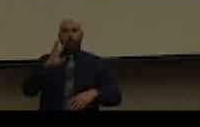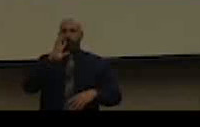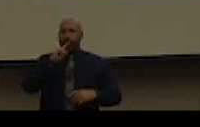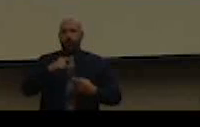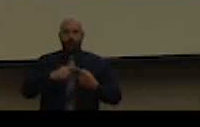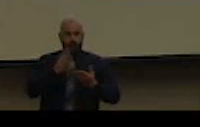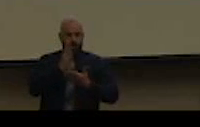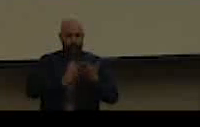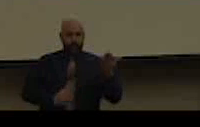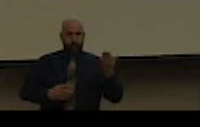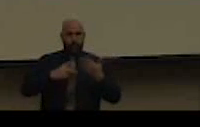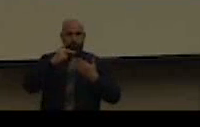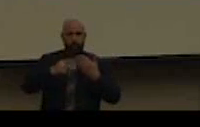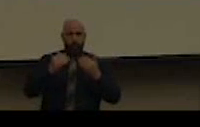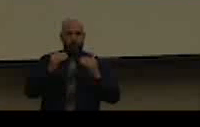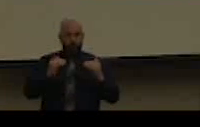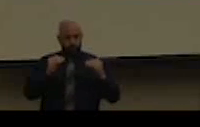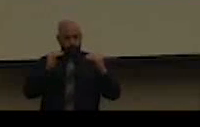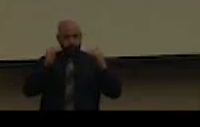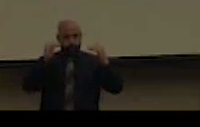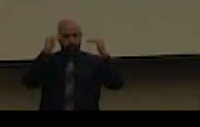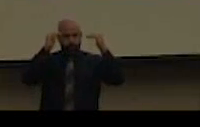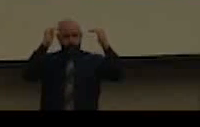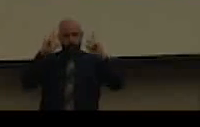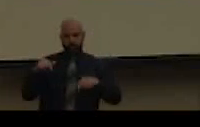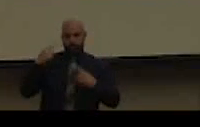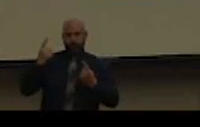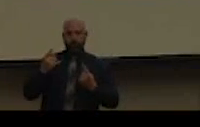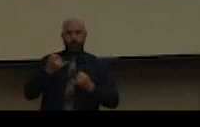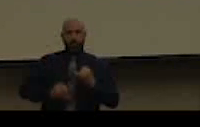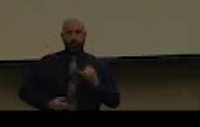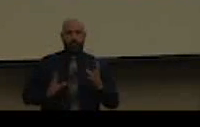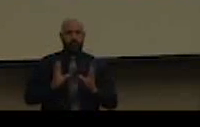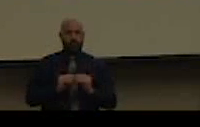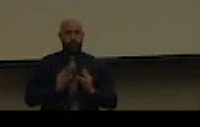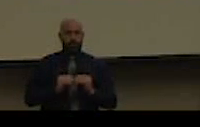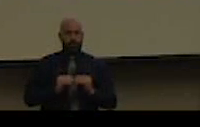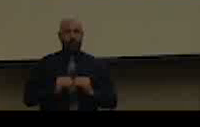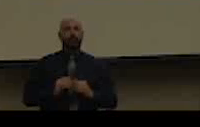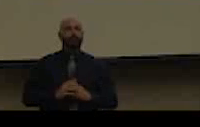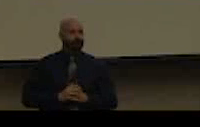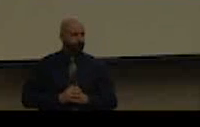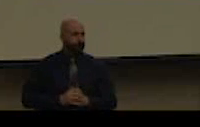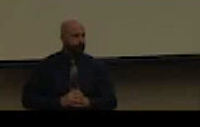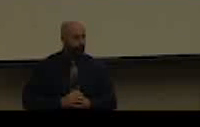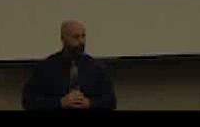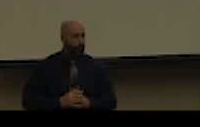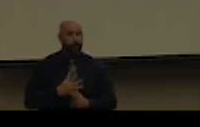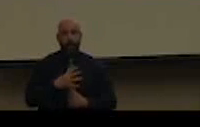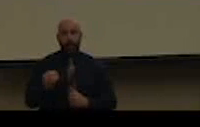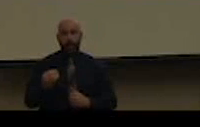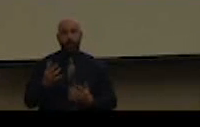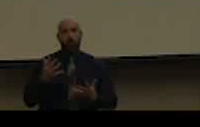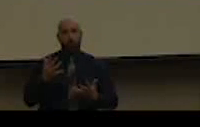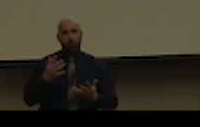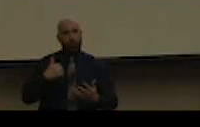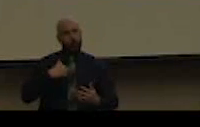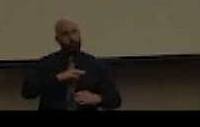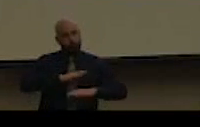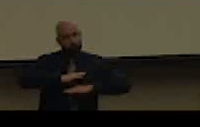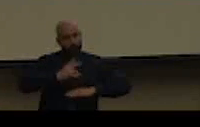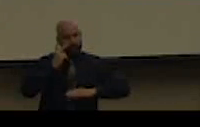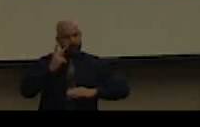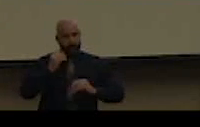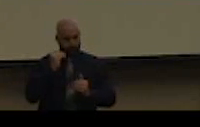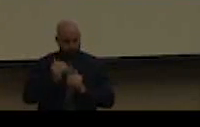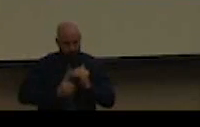advancements that we have made since we last met at your direction and about which we're very pleased to see progress moving. So eager to have that